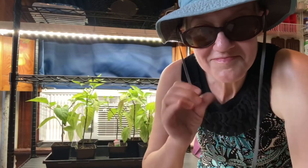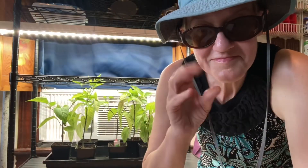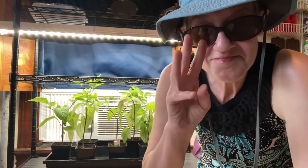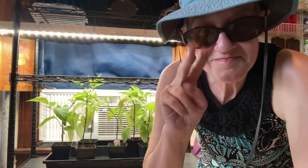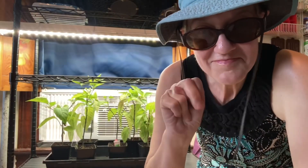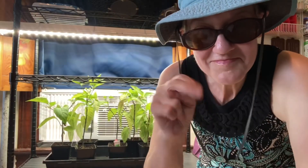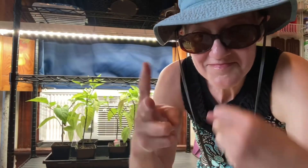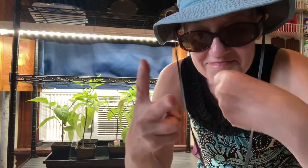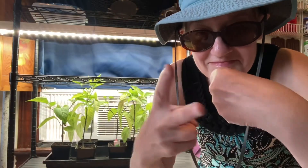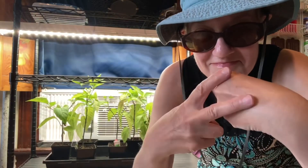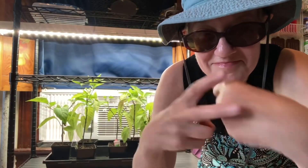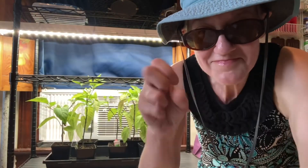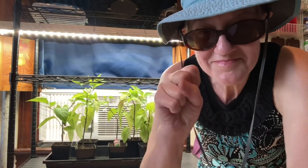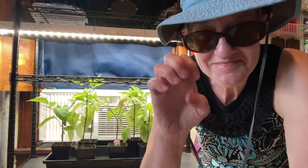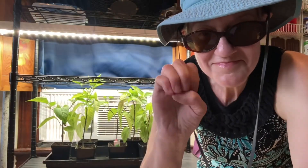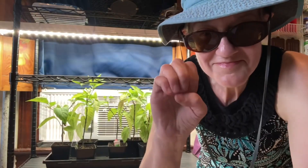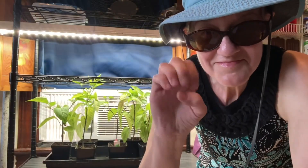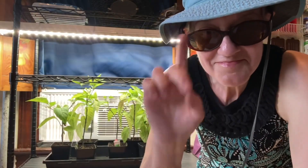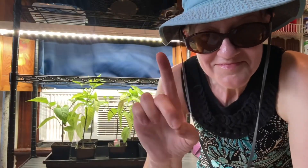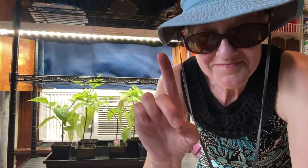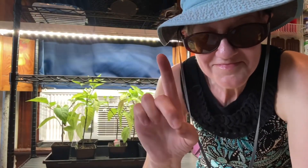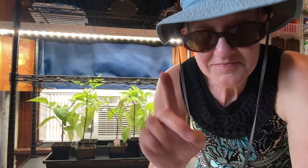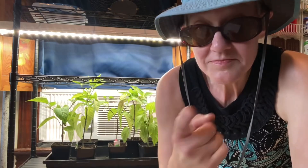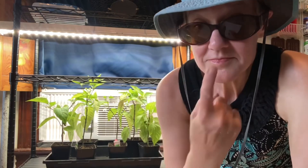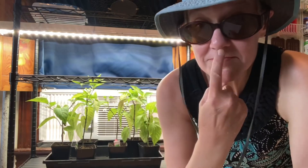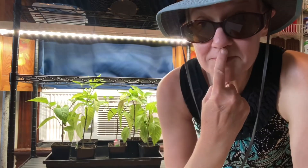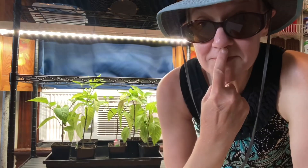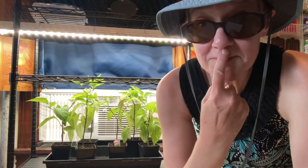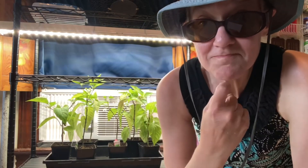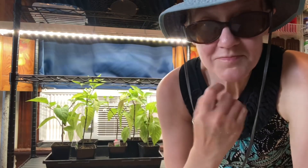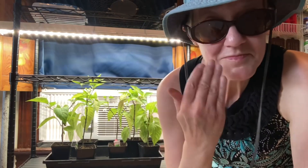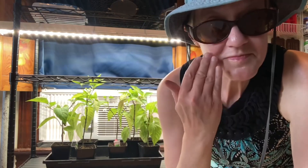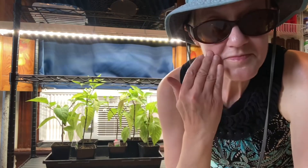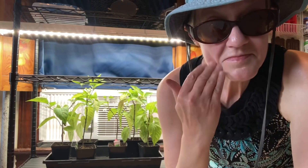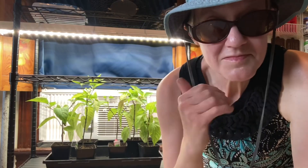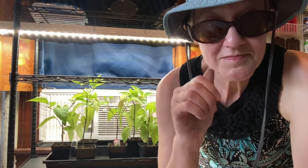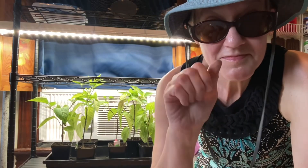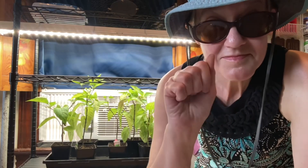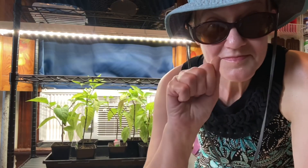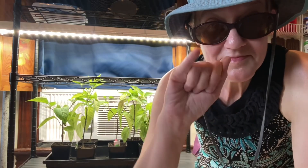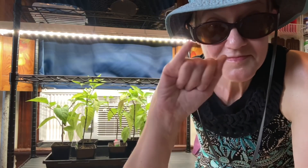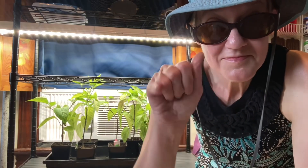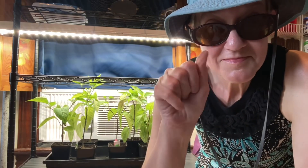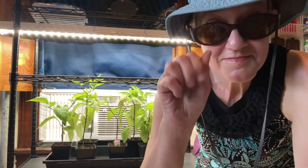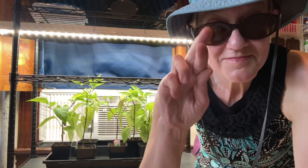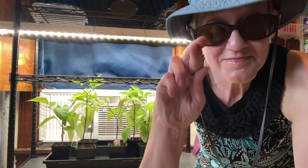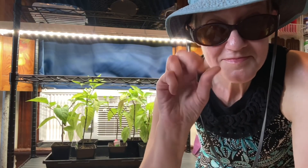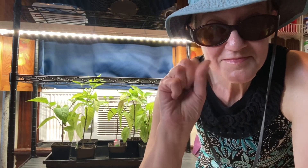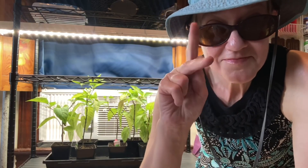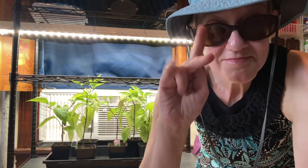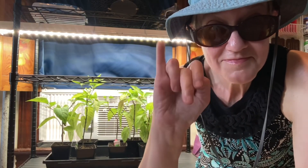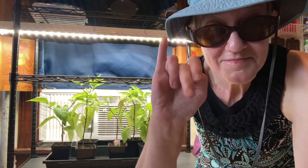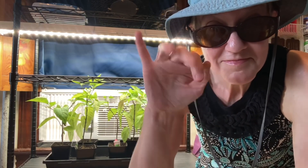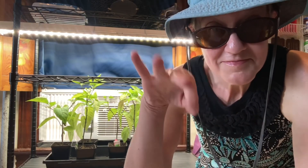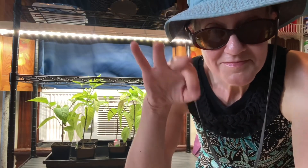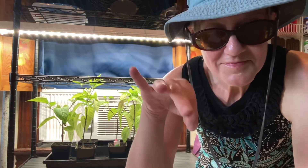These are all grown from my own saved seeds. Sweet red Ajvarski